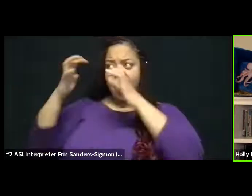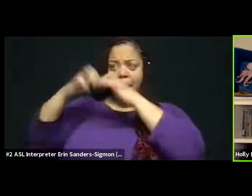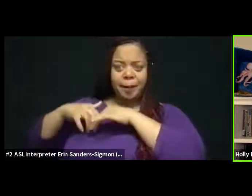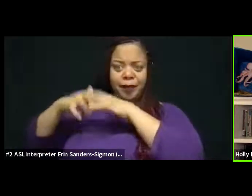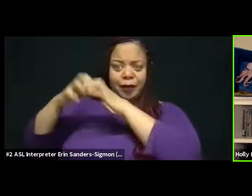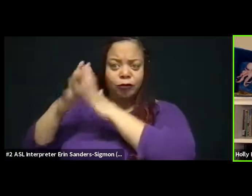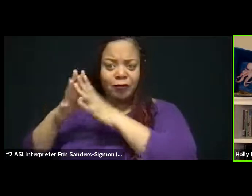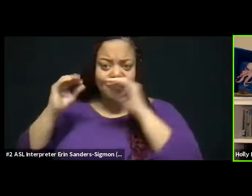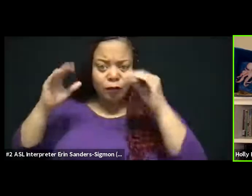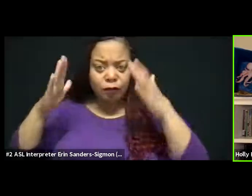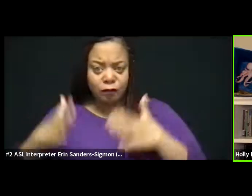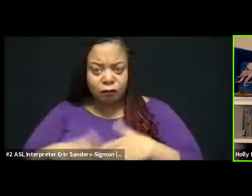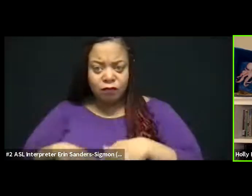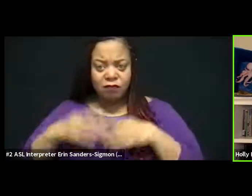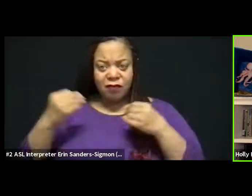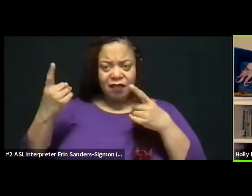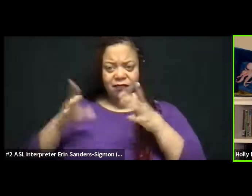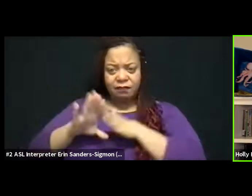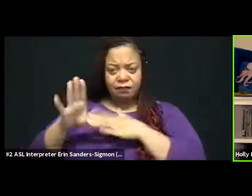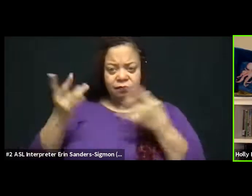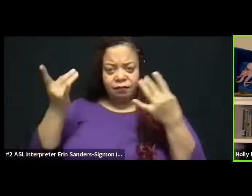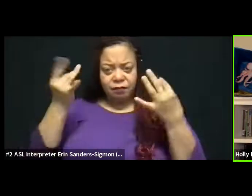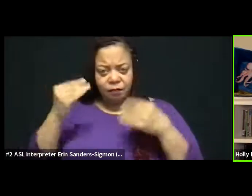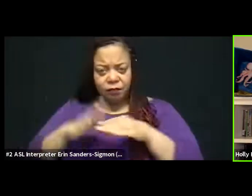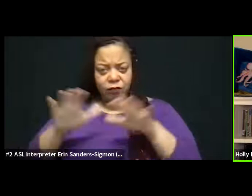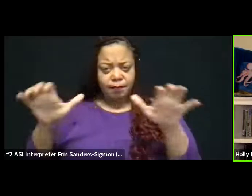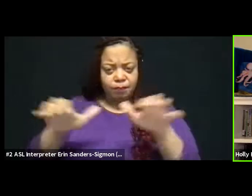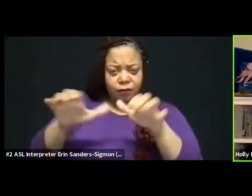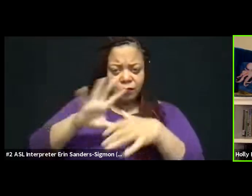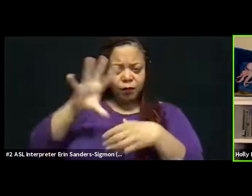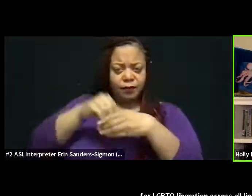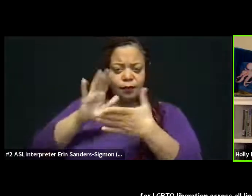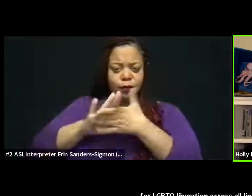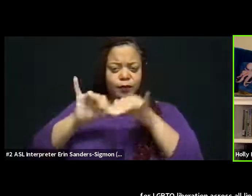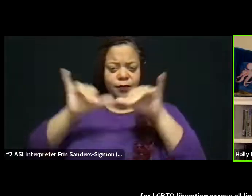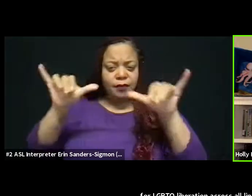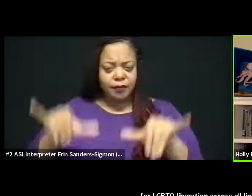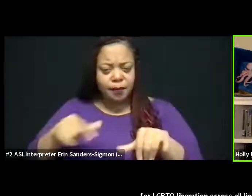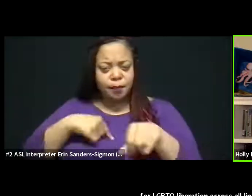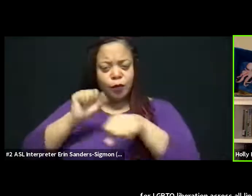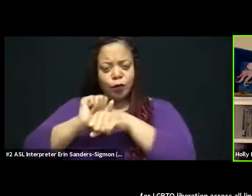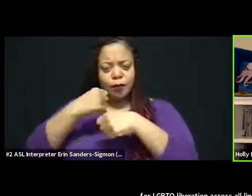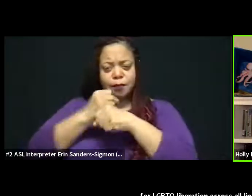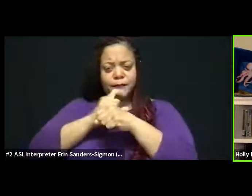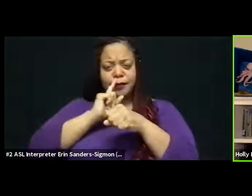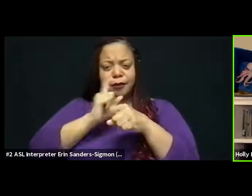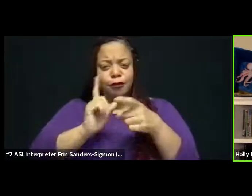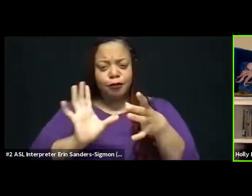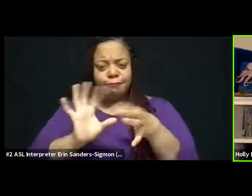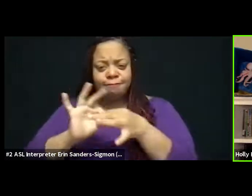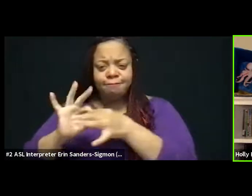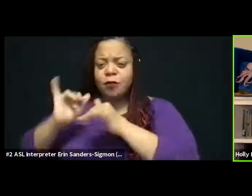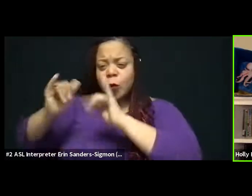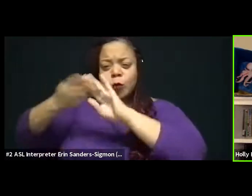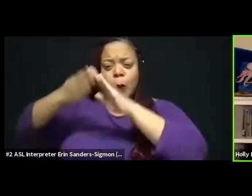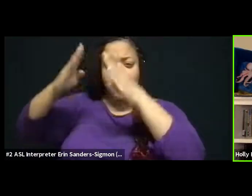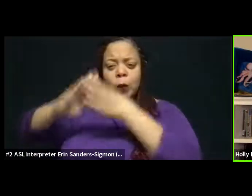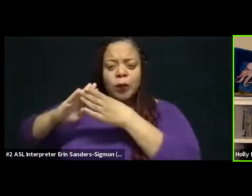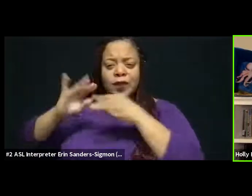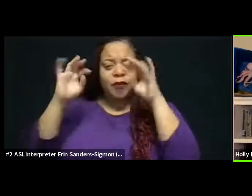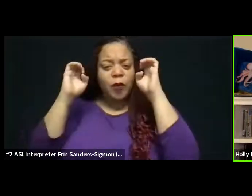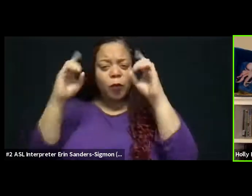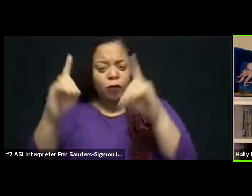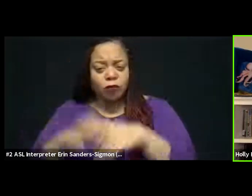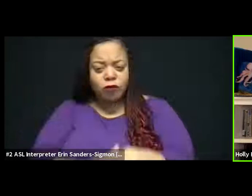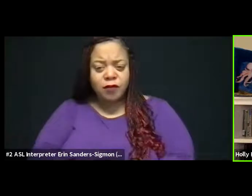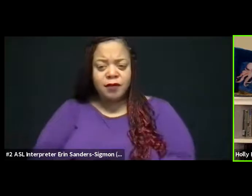practice. Within my school system, I have worked to make sure to connect to my community and my union's work in order to not